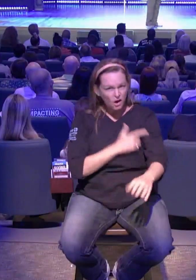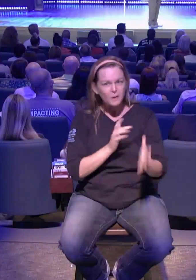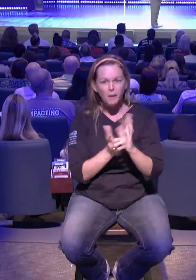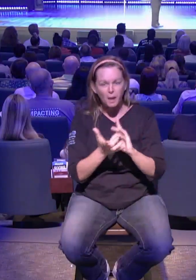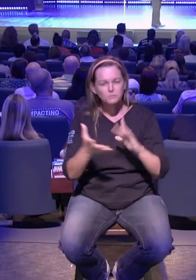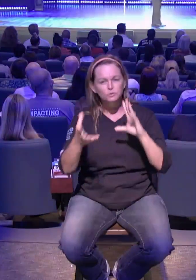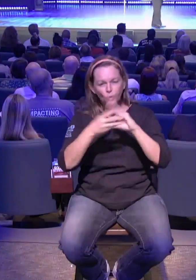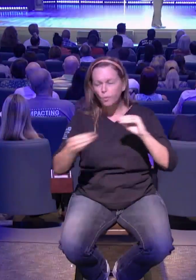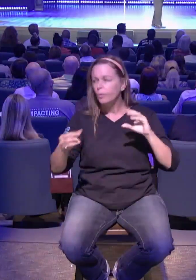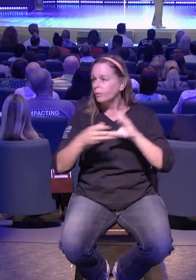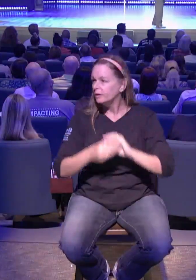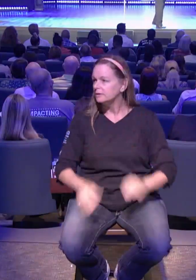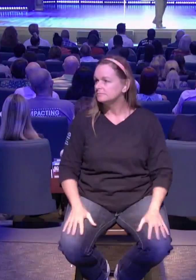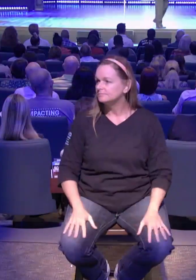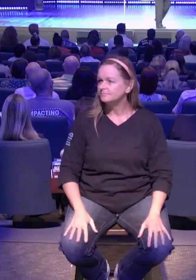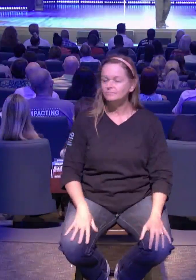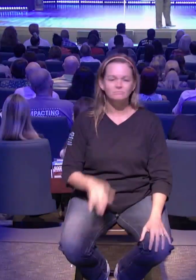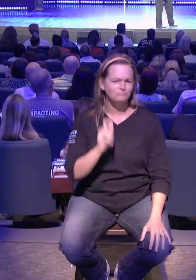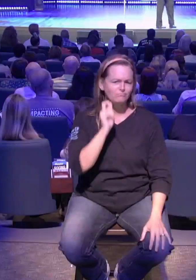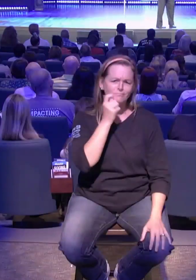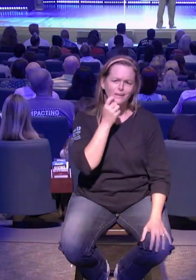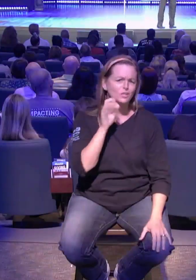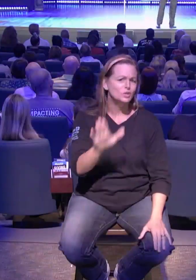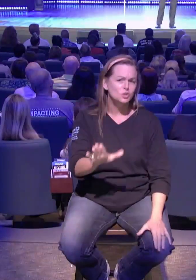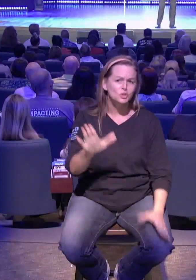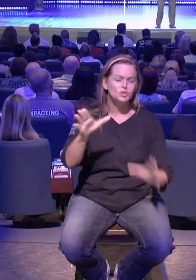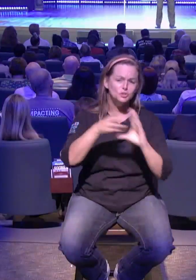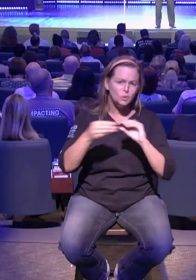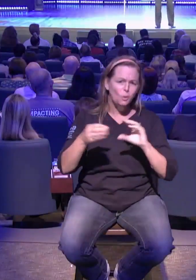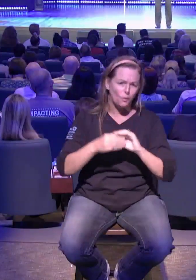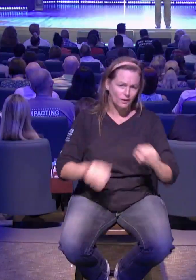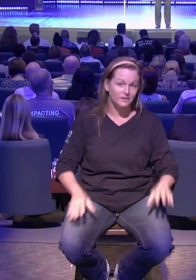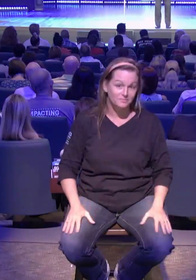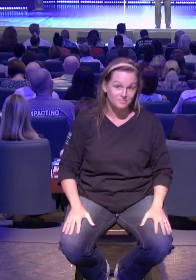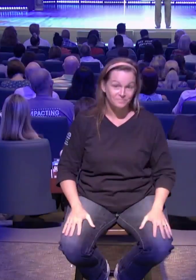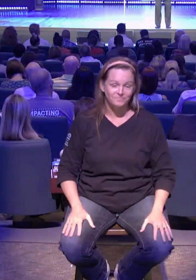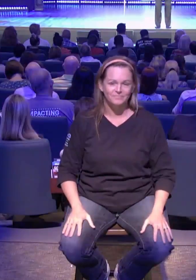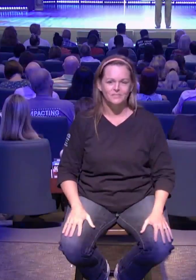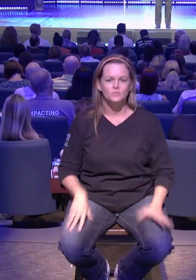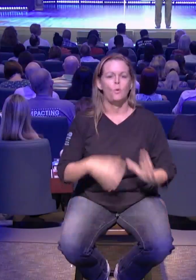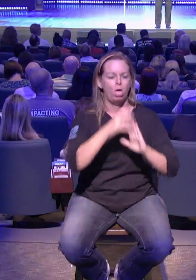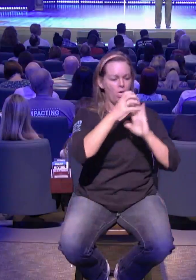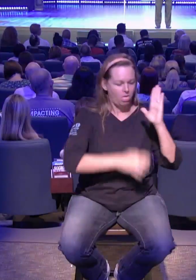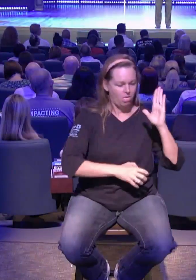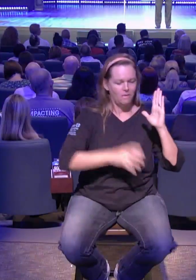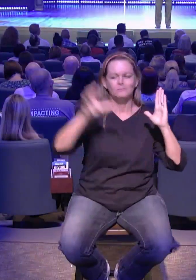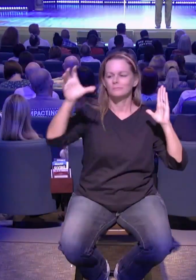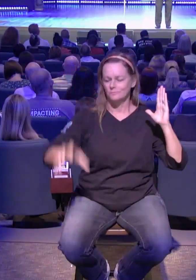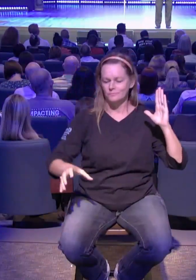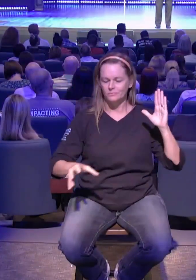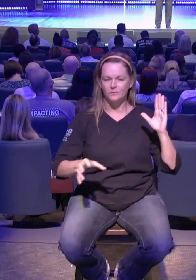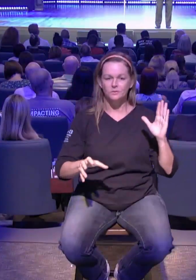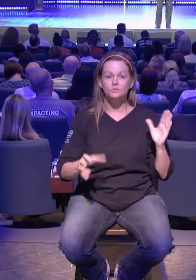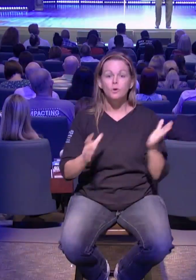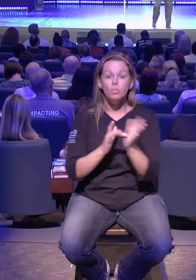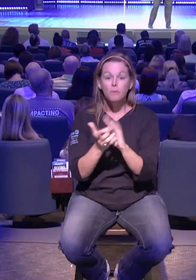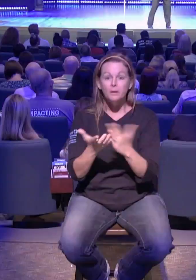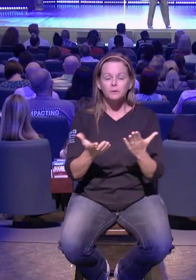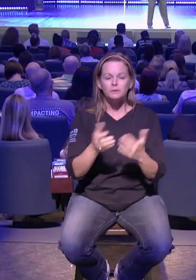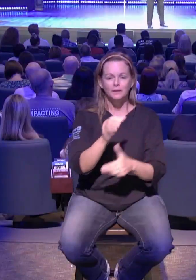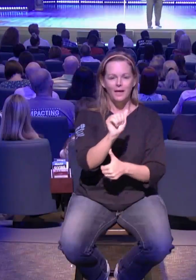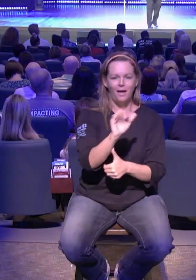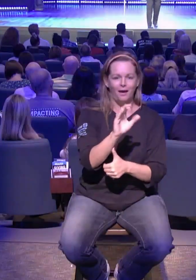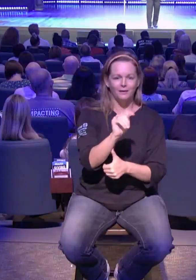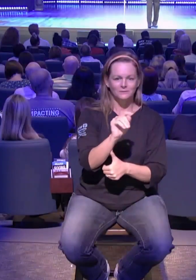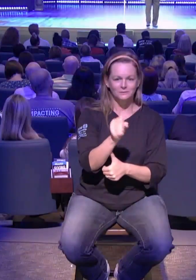story. I love it. So let's start with the first part of the story, okay? It's found in Acts chapter 3. I'm going to read the first